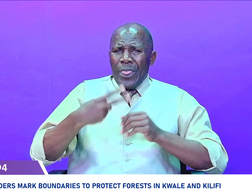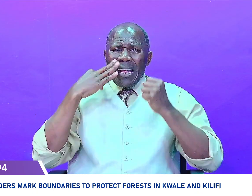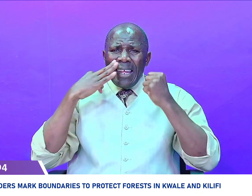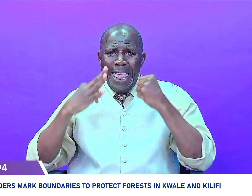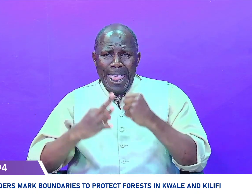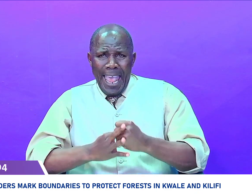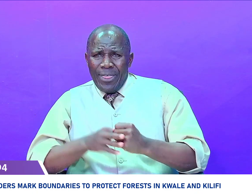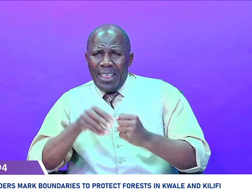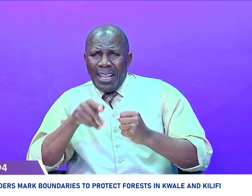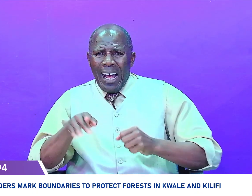Members of the